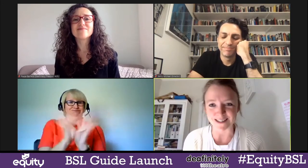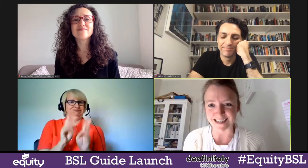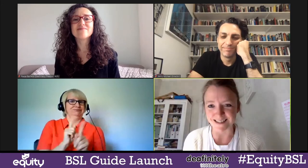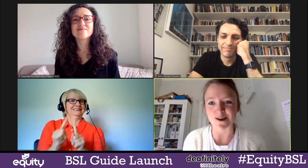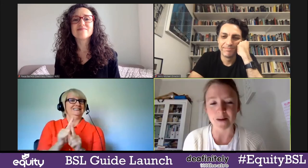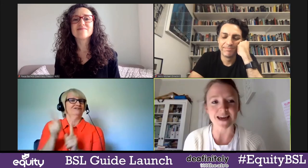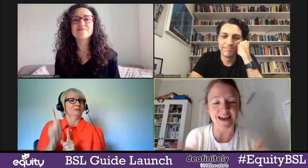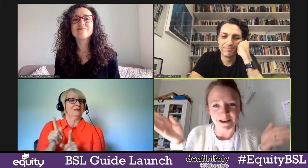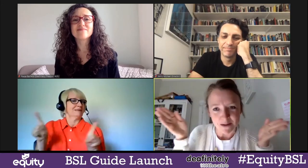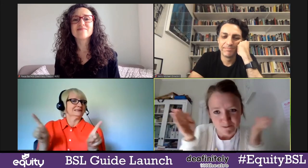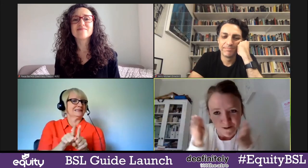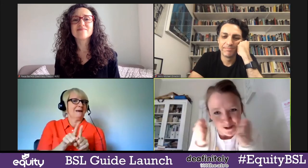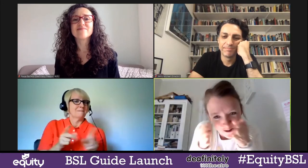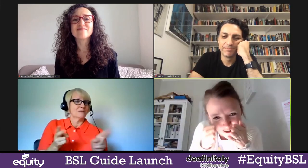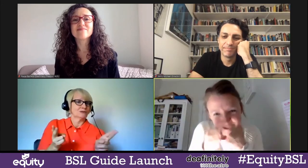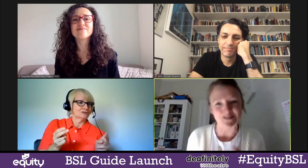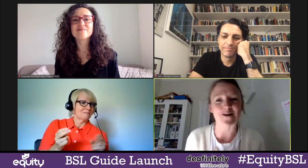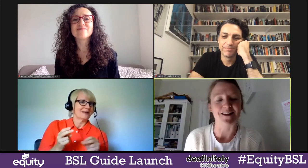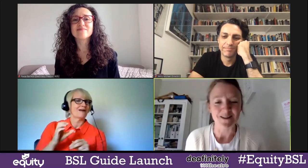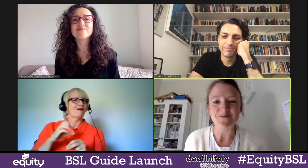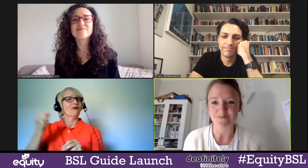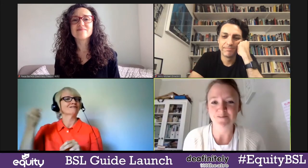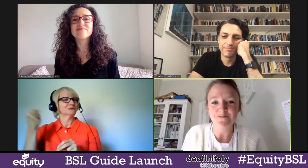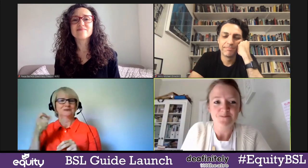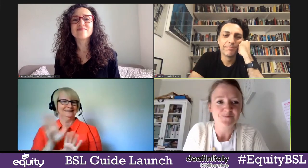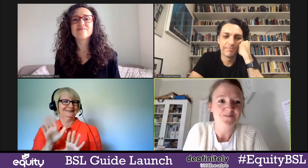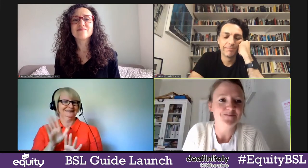and Tommy. It can be reduced as well.